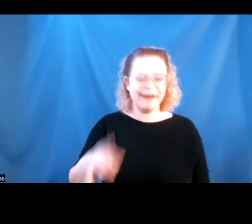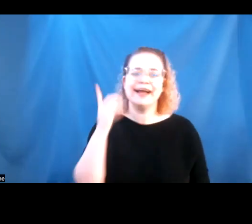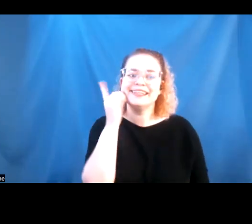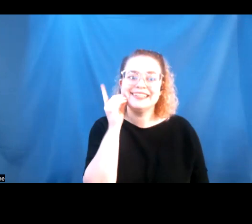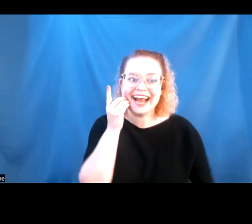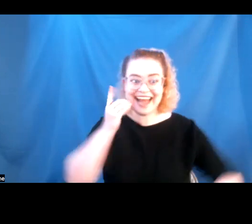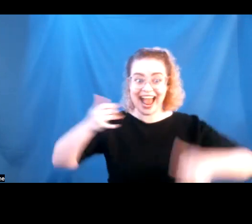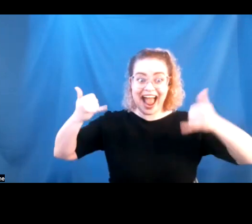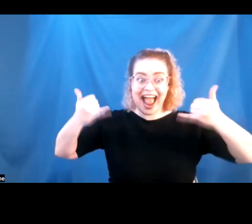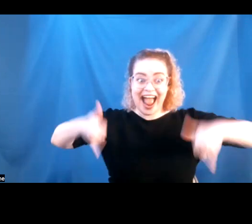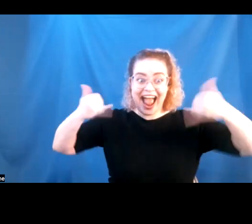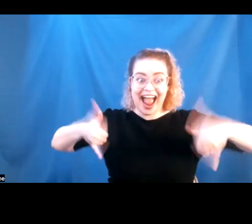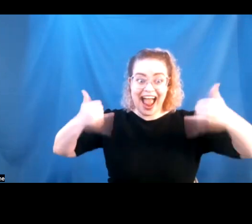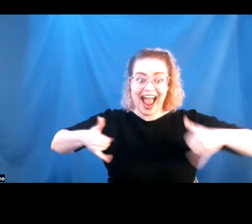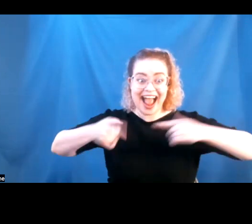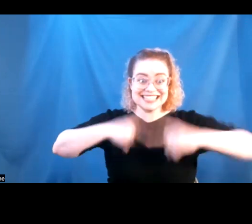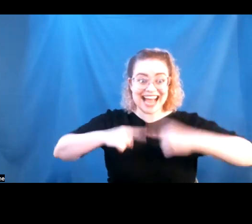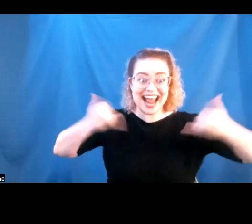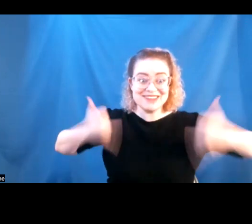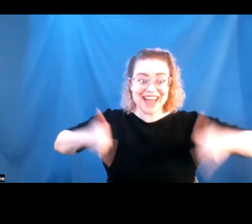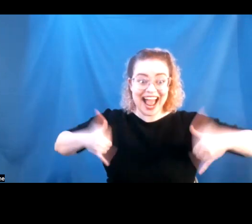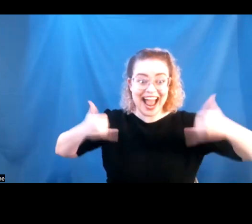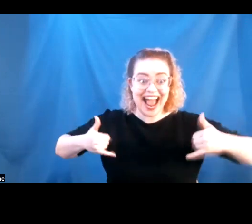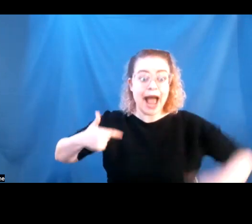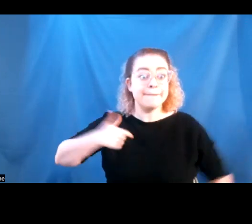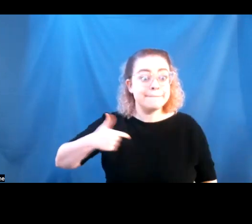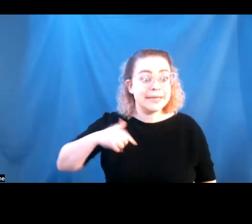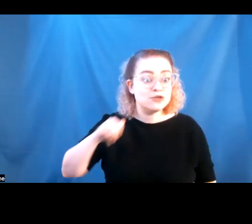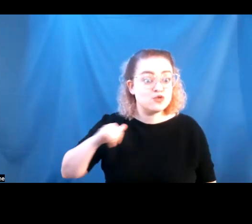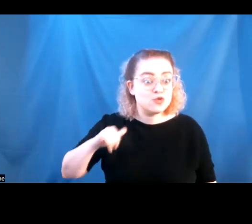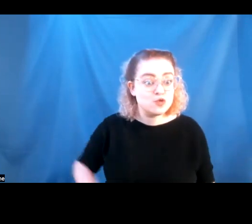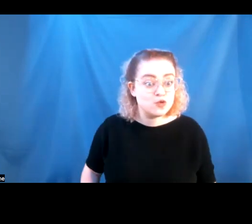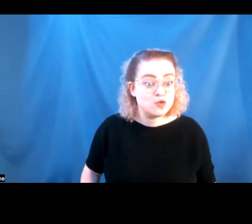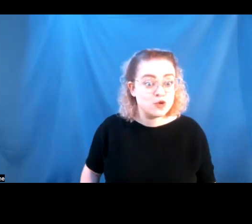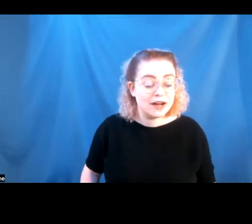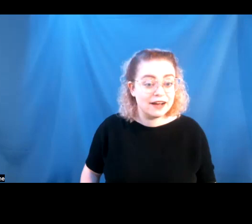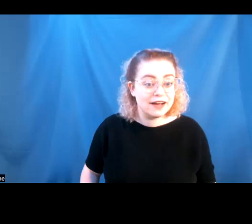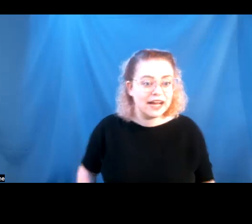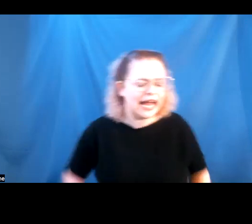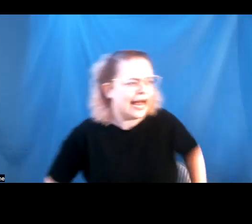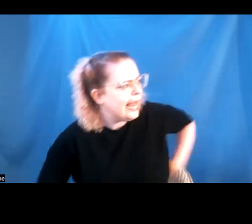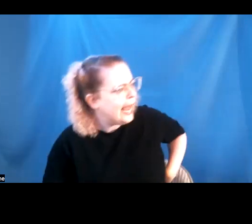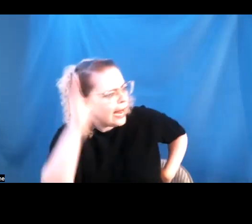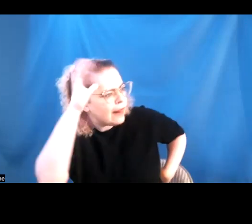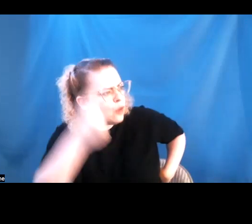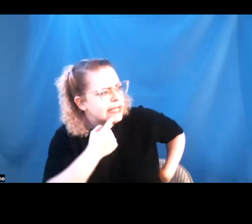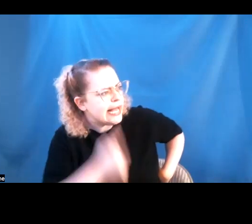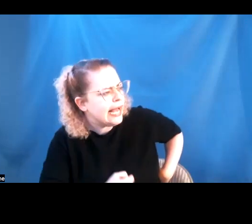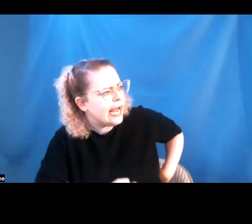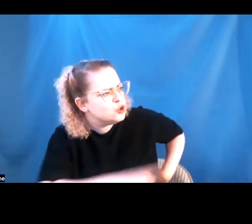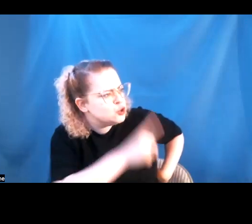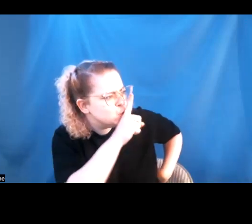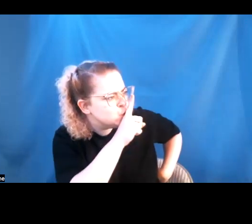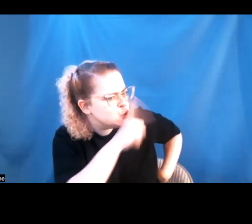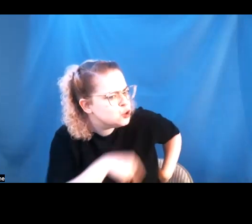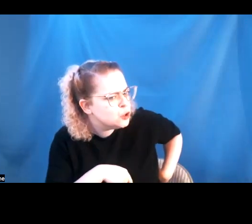play. Me too, she says. Shh, Chloe says. Dee,